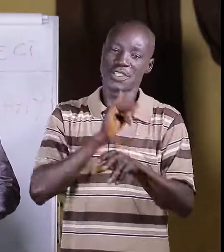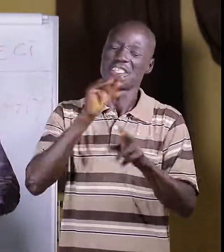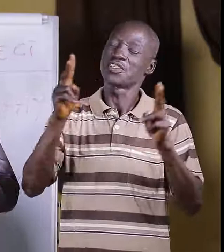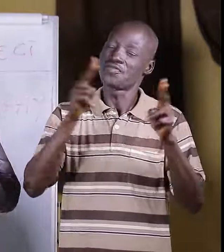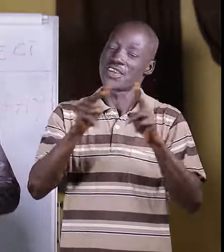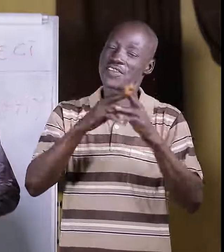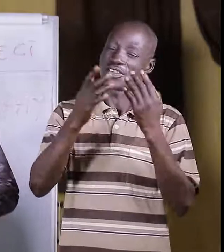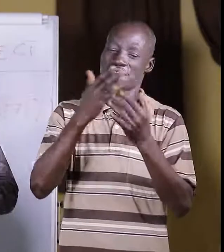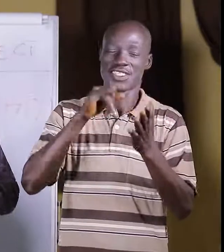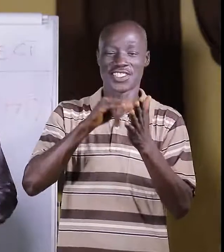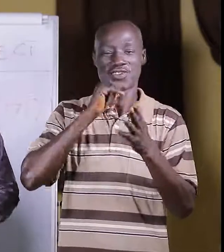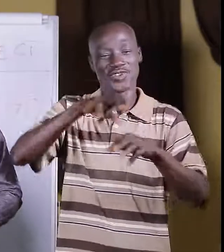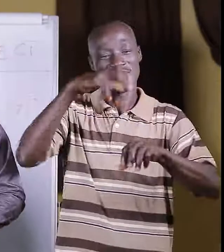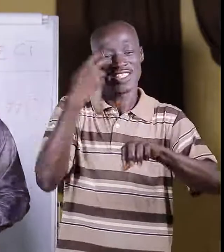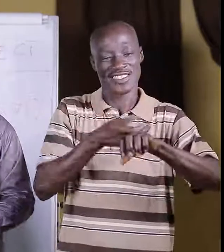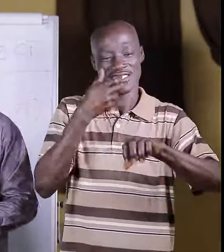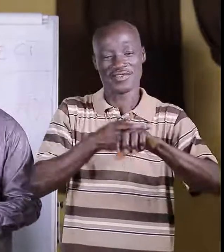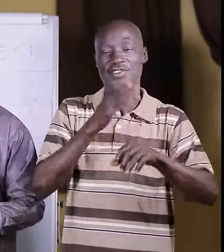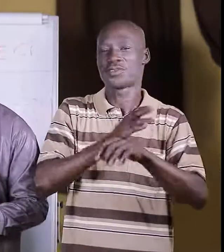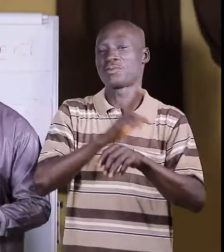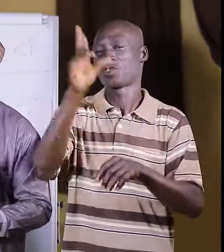is not a difficult subject.